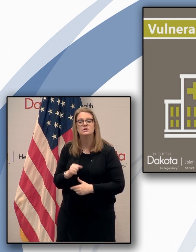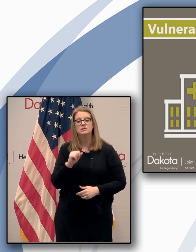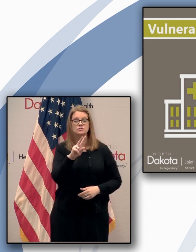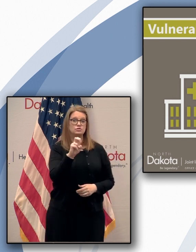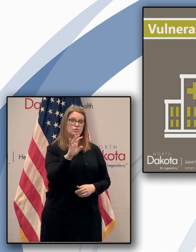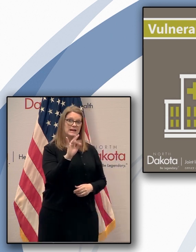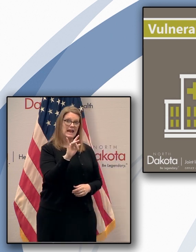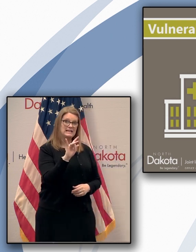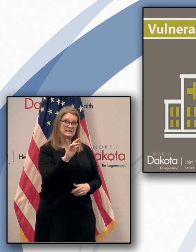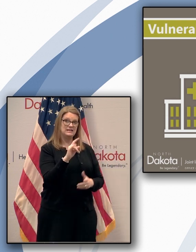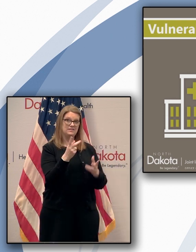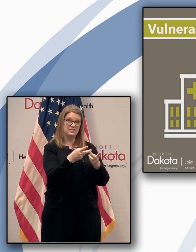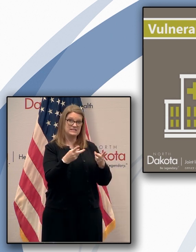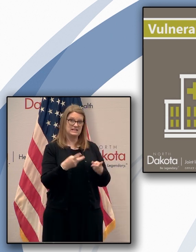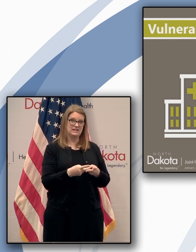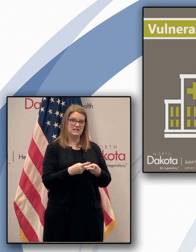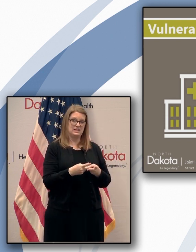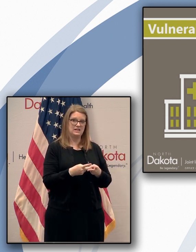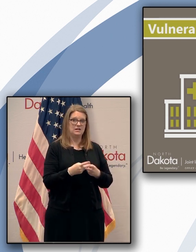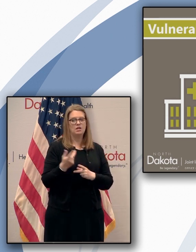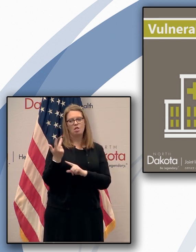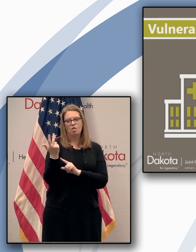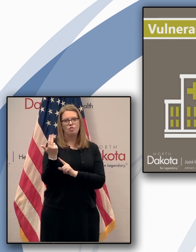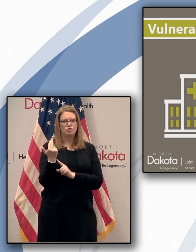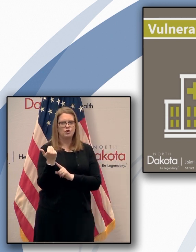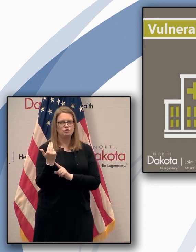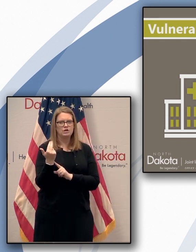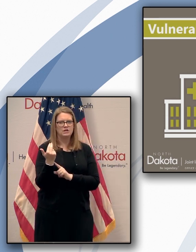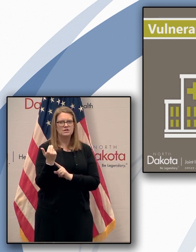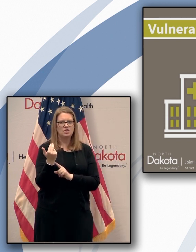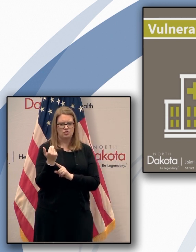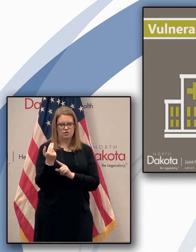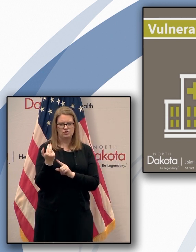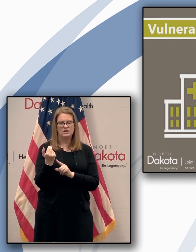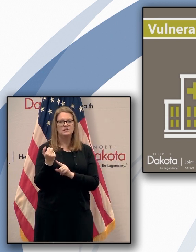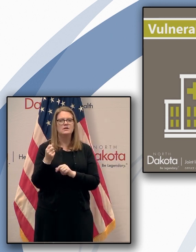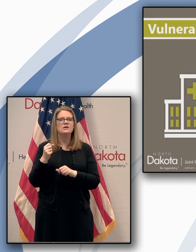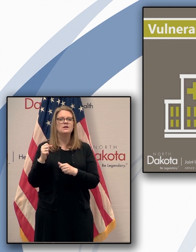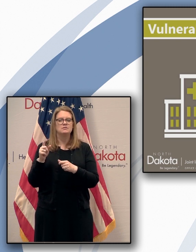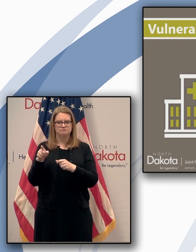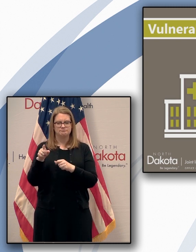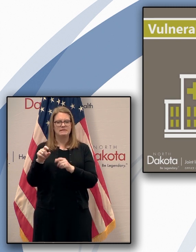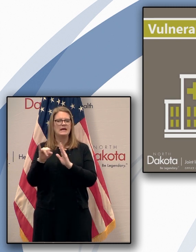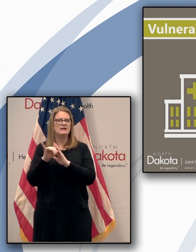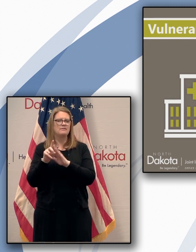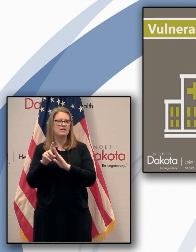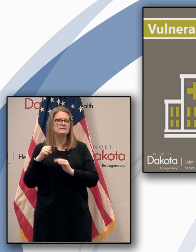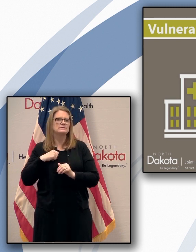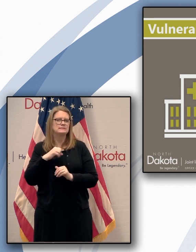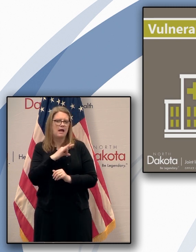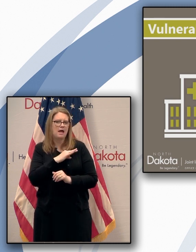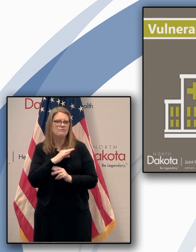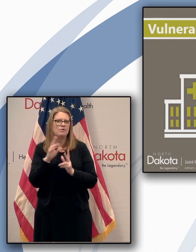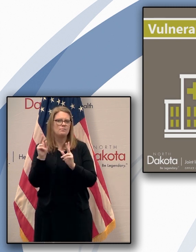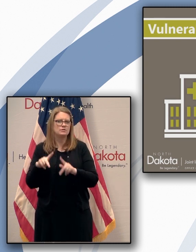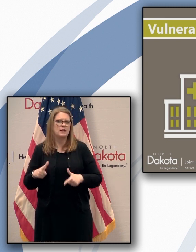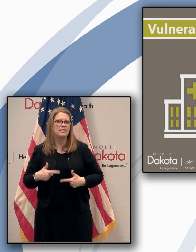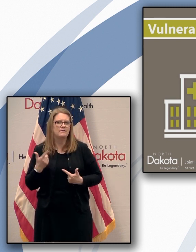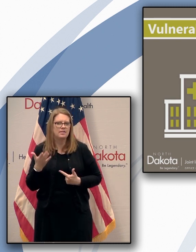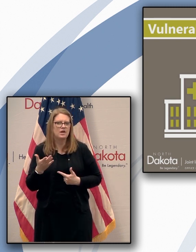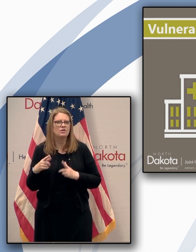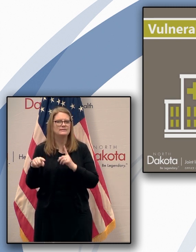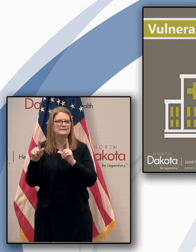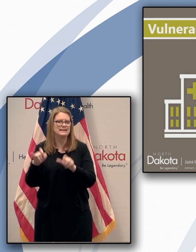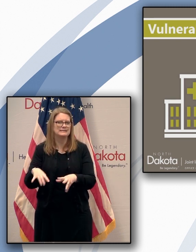facilities, only 13 so far have identified either a staff member or a resident who has tested